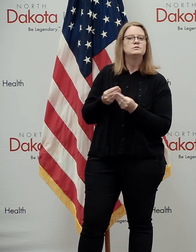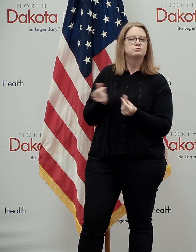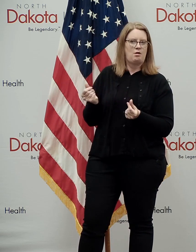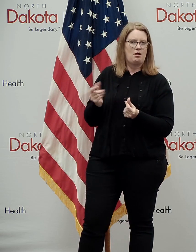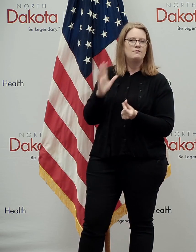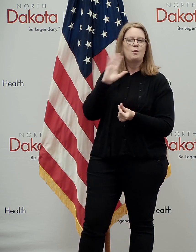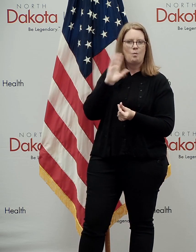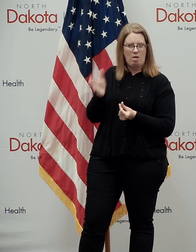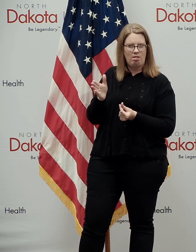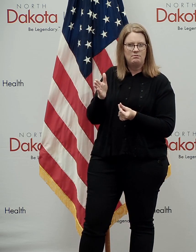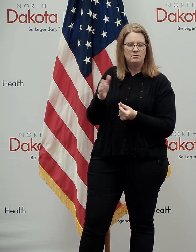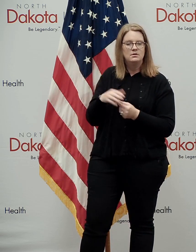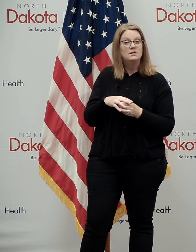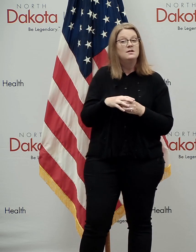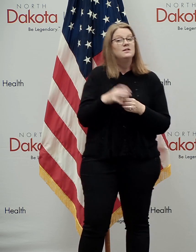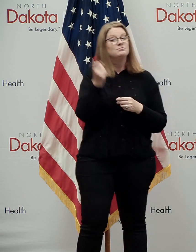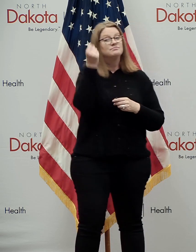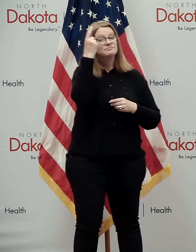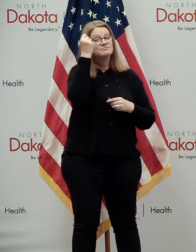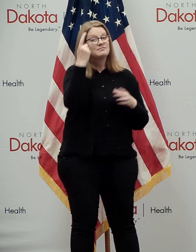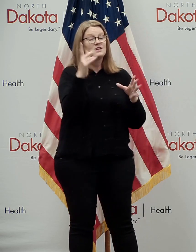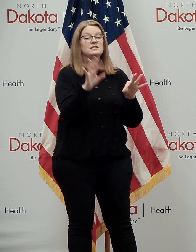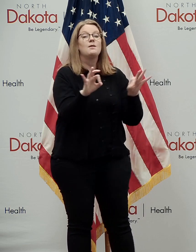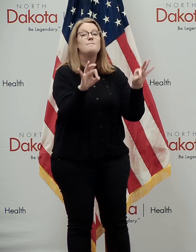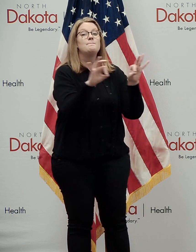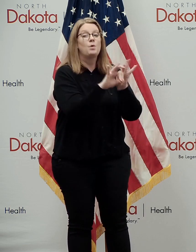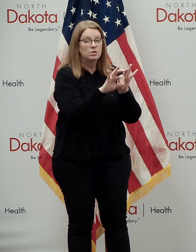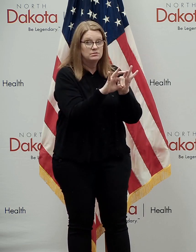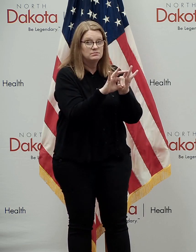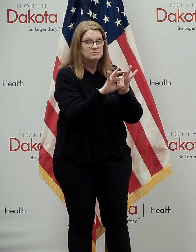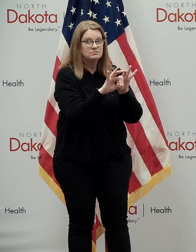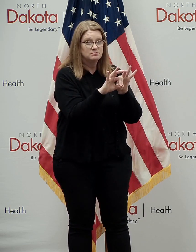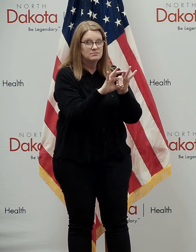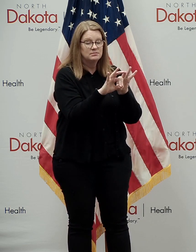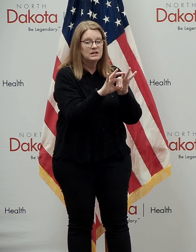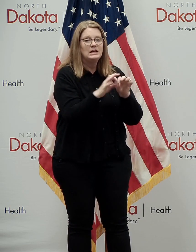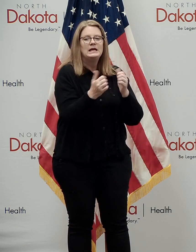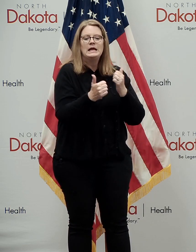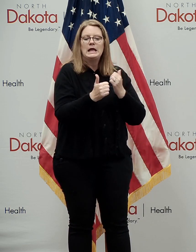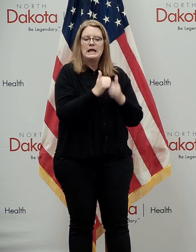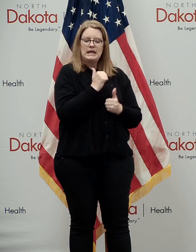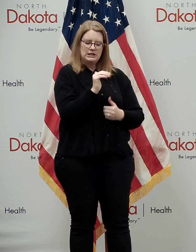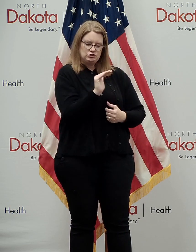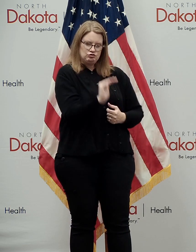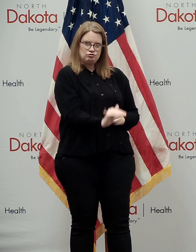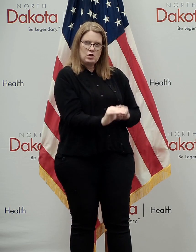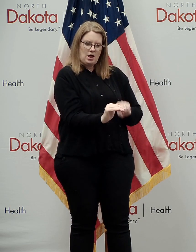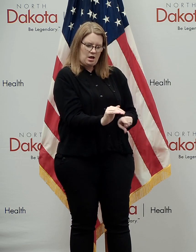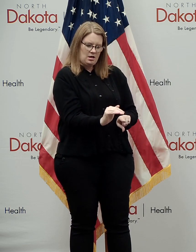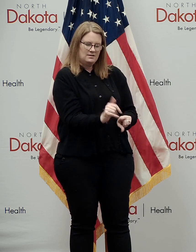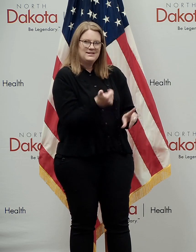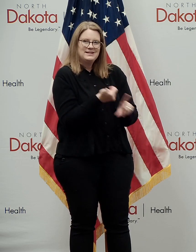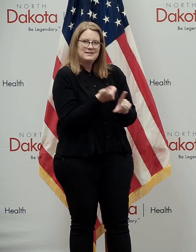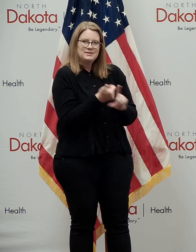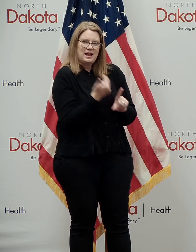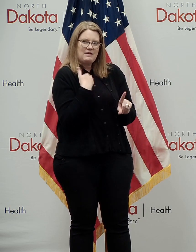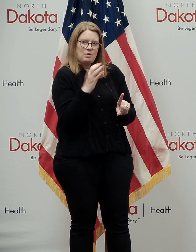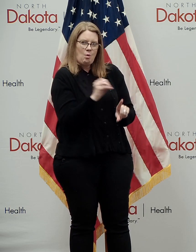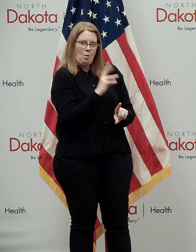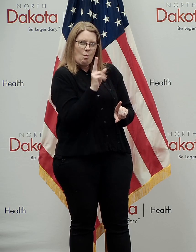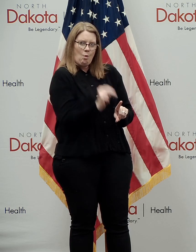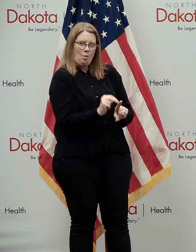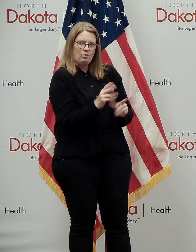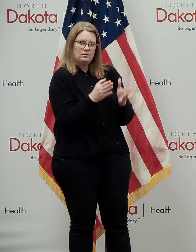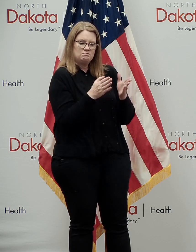But most importantly, it will also put each child on their own unique, personalized path